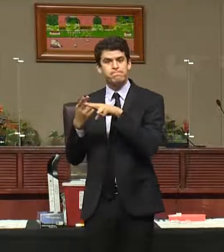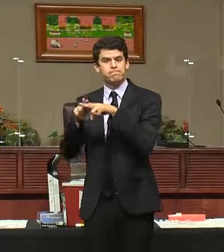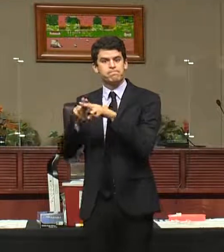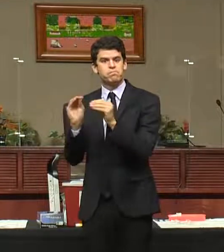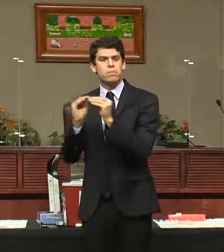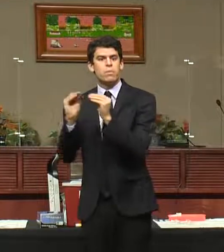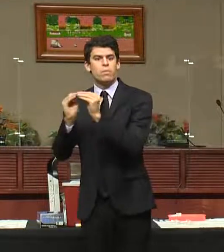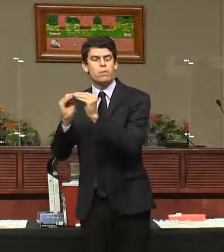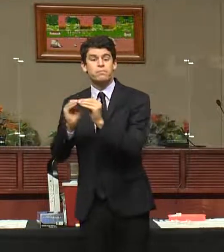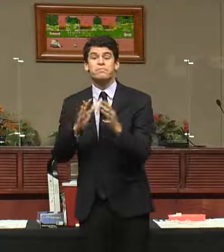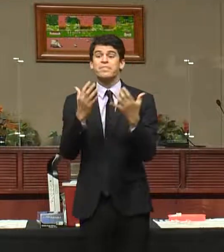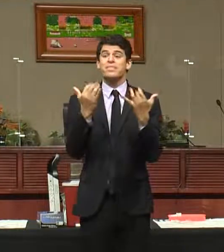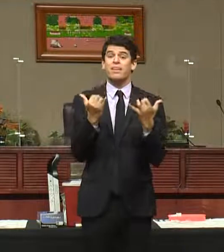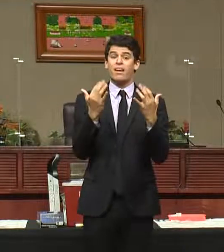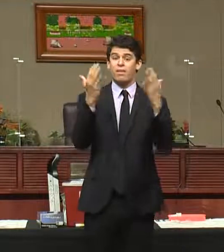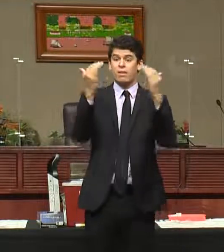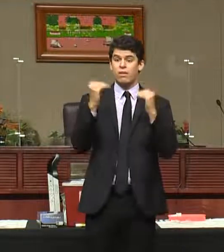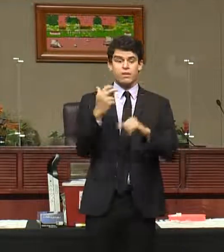the vaccination